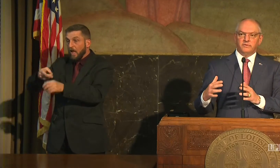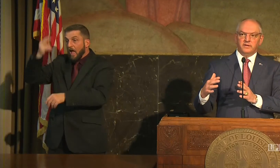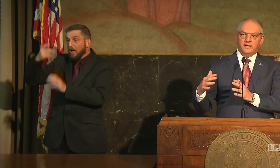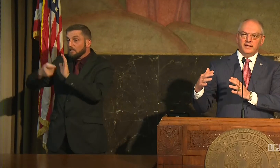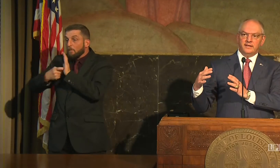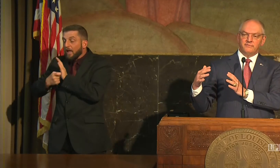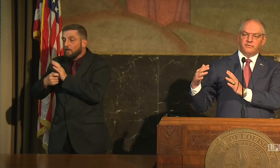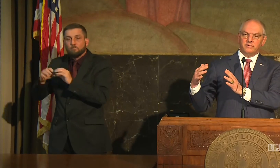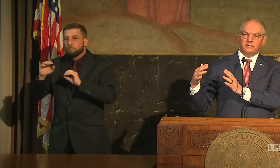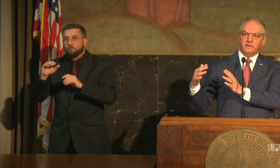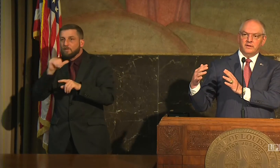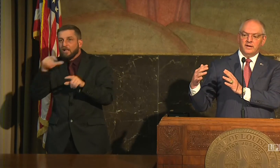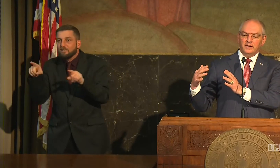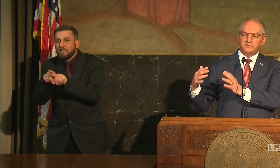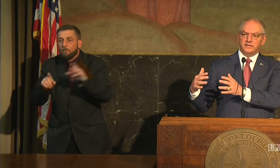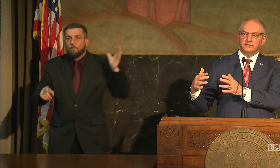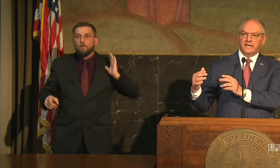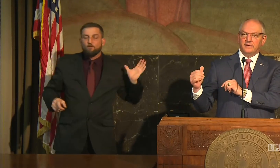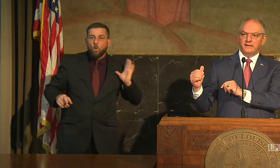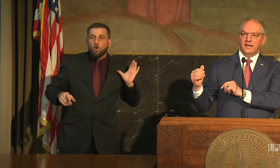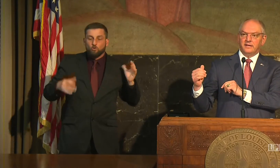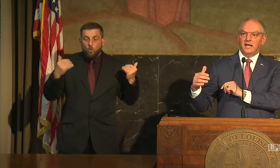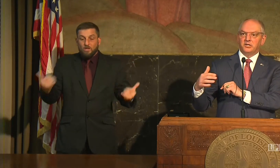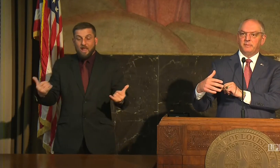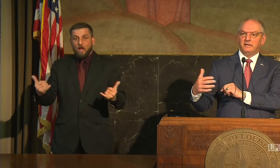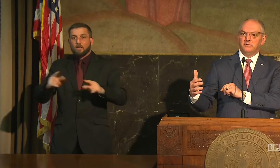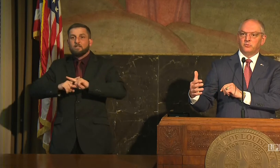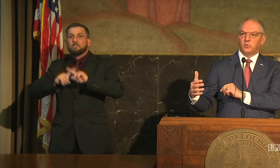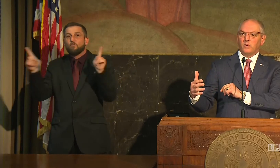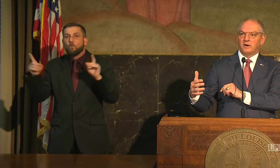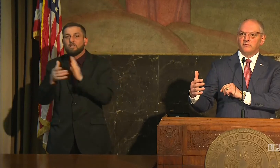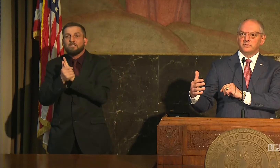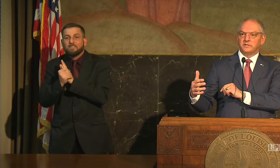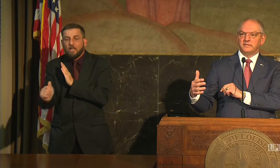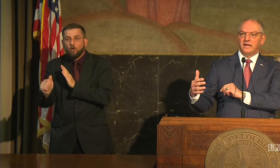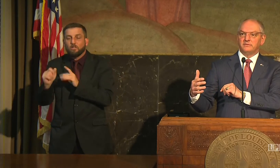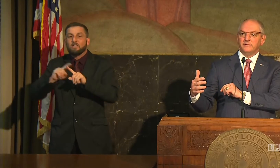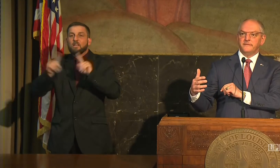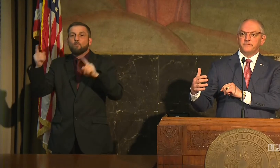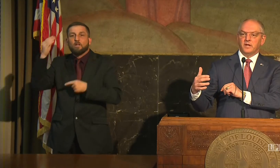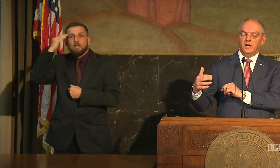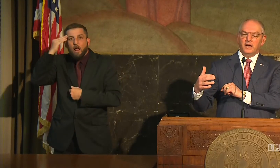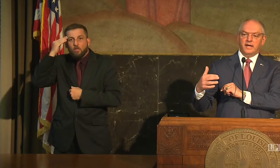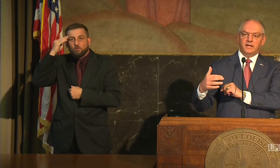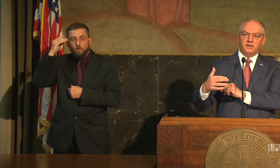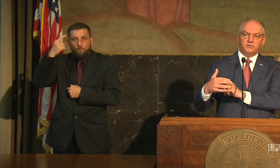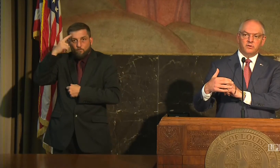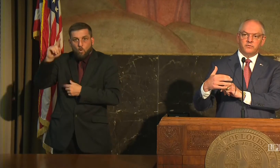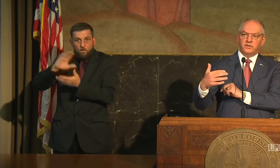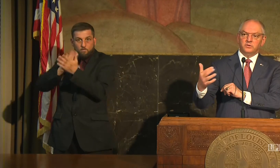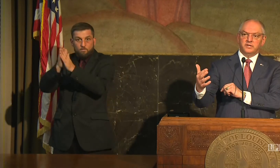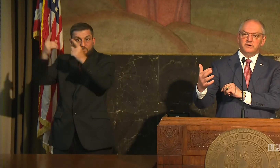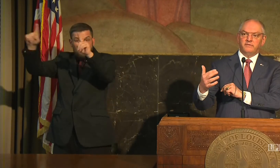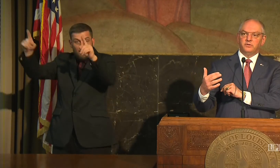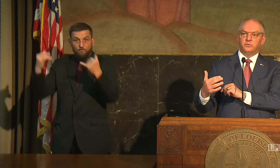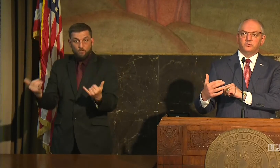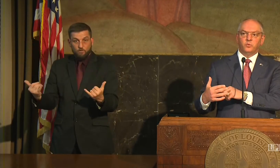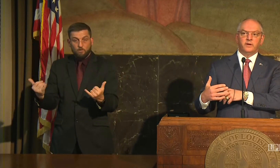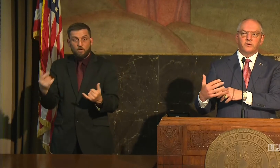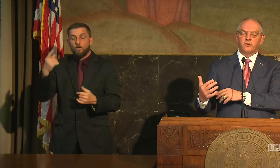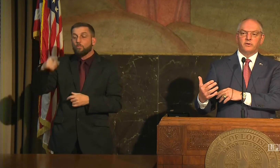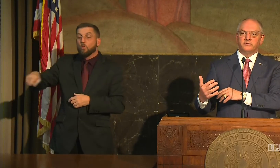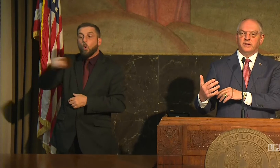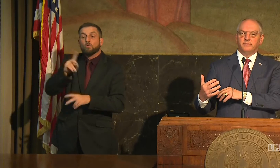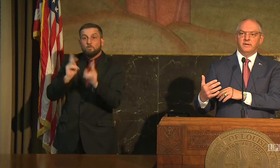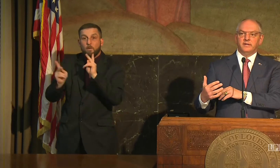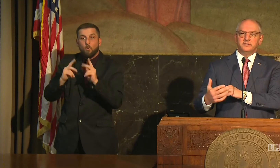quite often a different skill set and knowledge base is required for success. And so for those individuals,